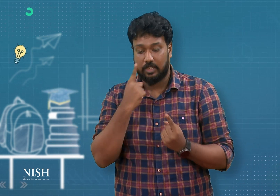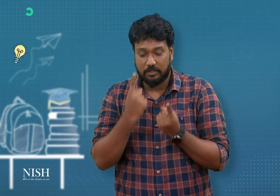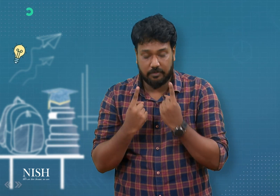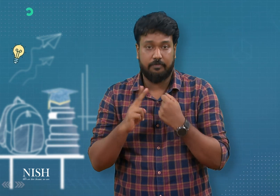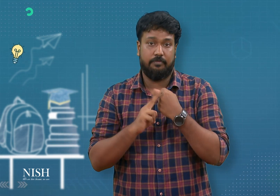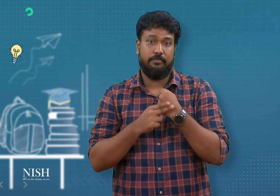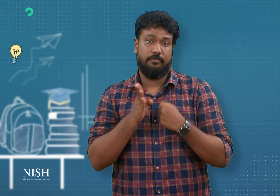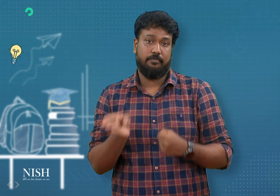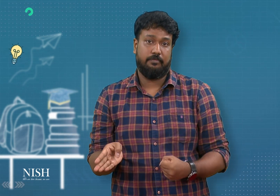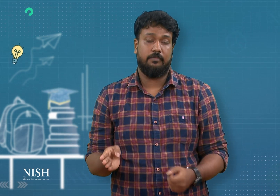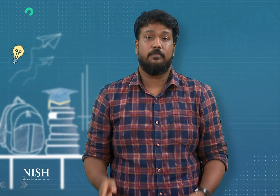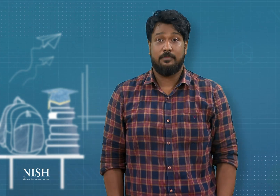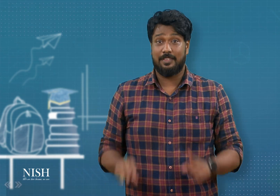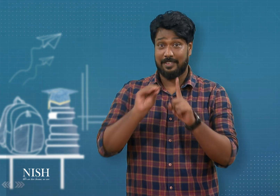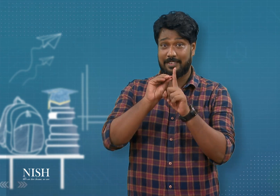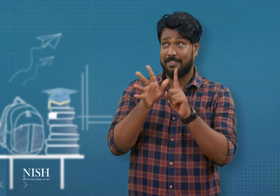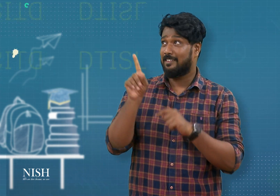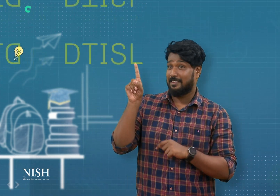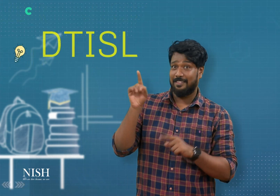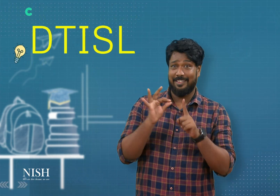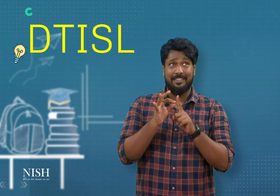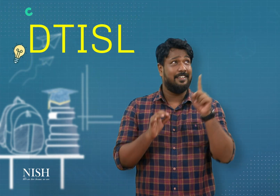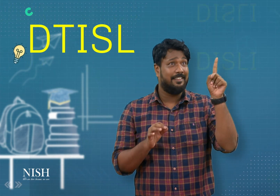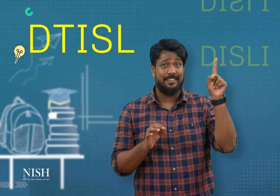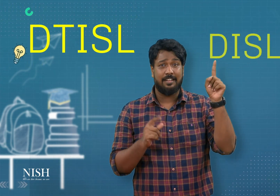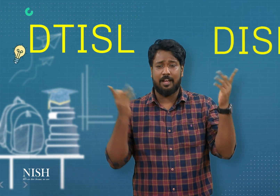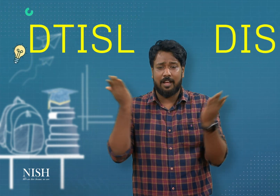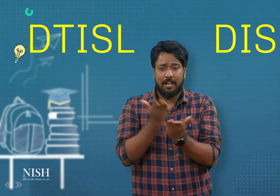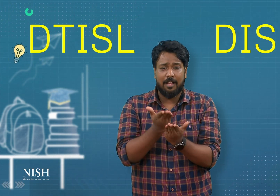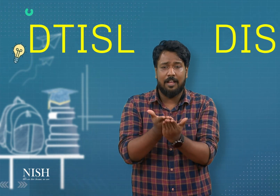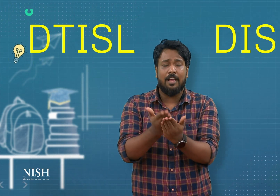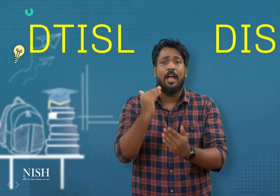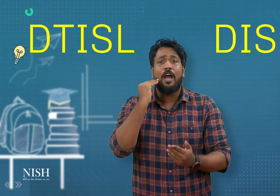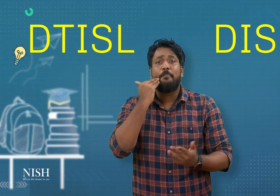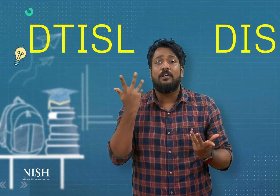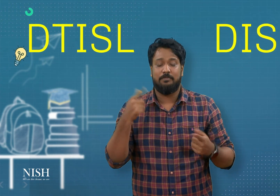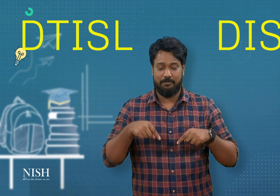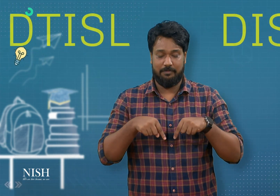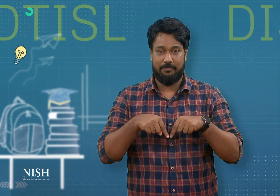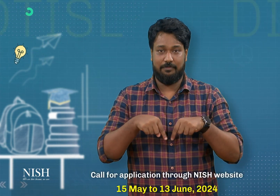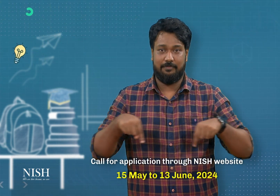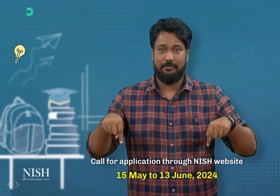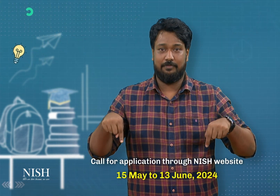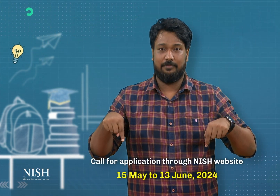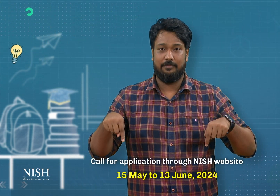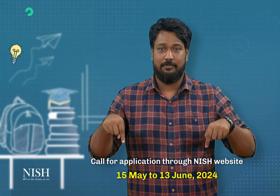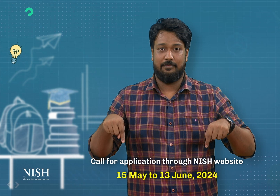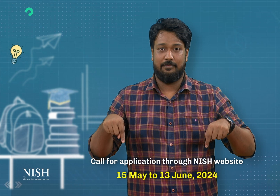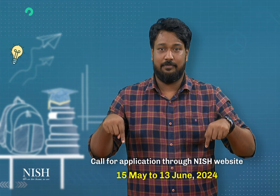Let's see the important dates for both the courses. Call for application through NISH website 15 May to